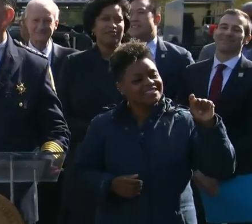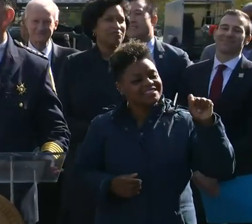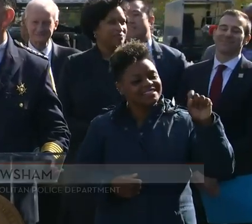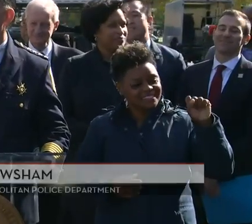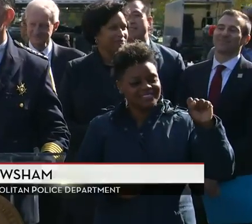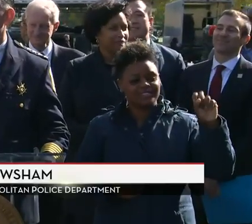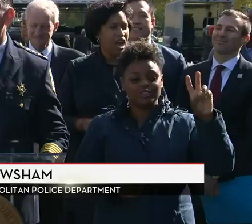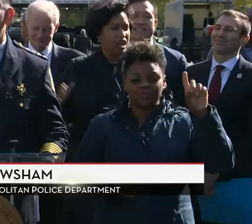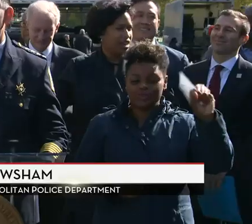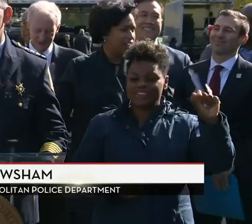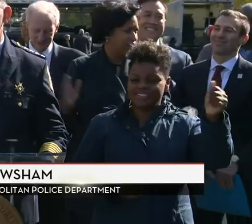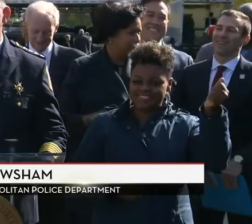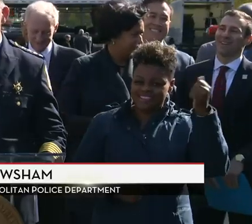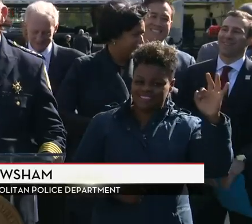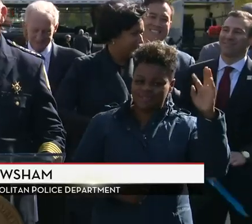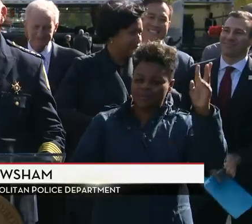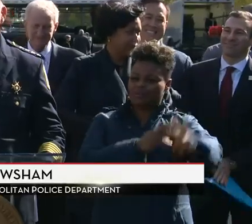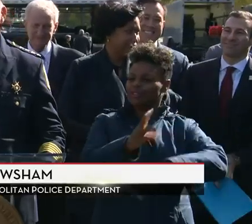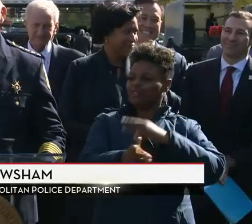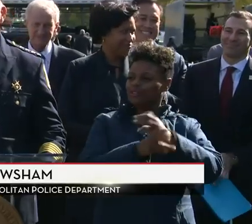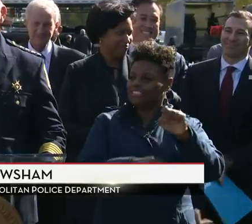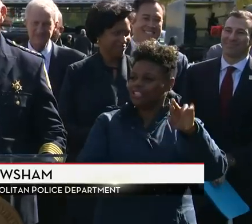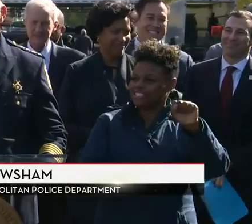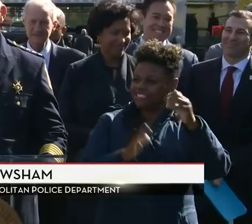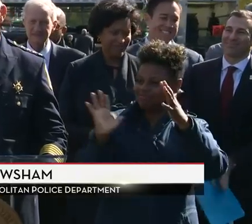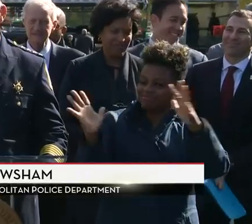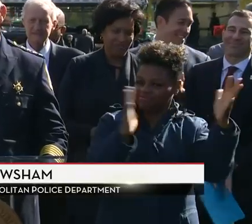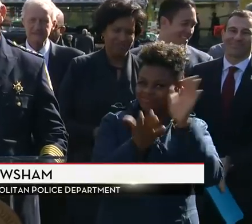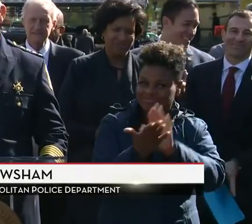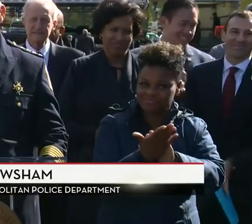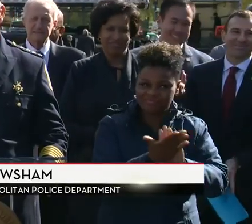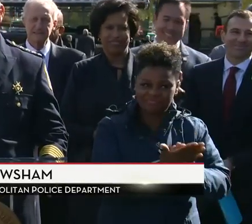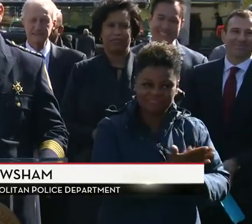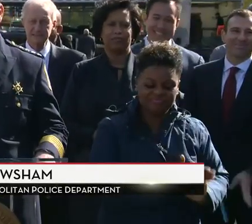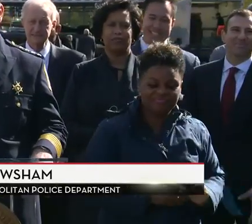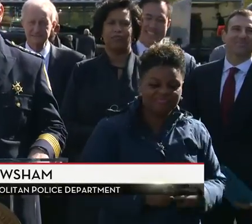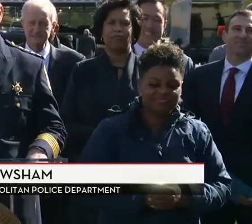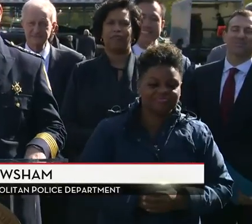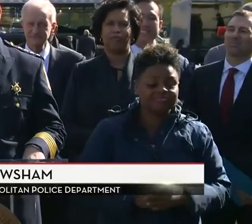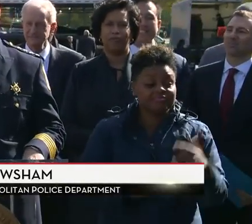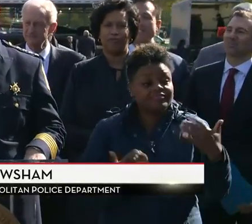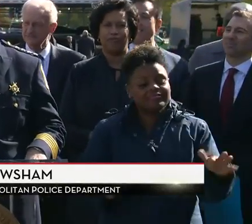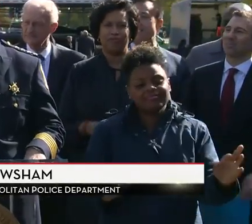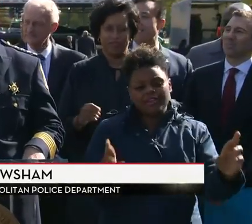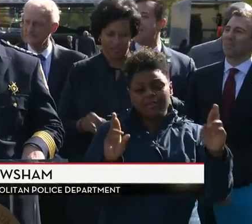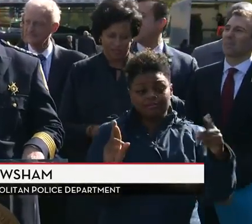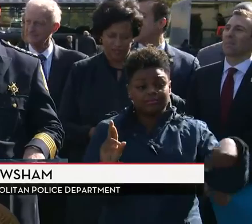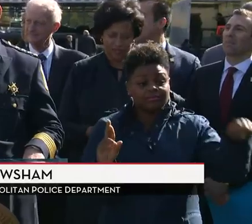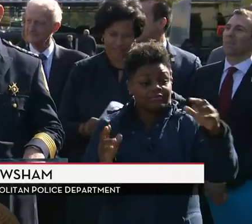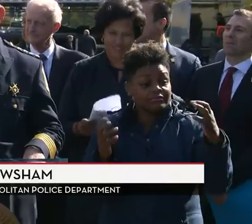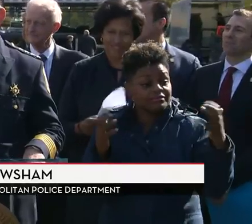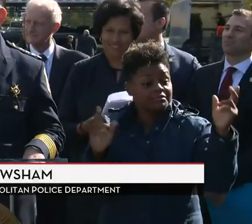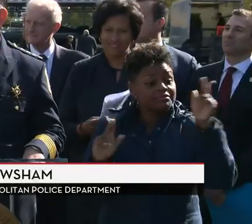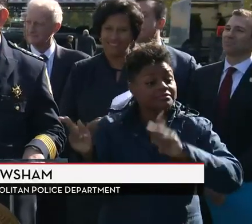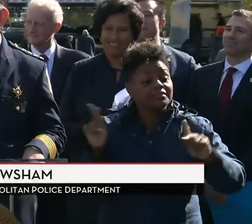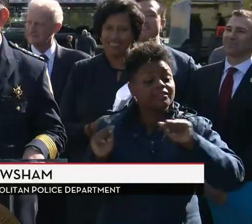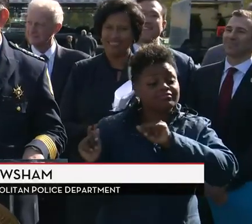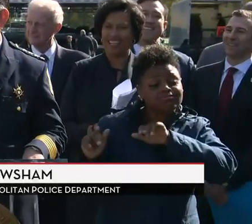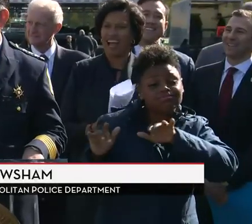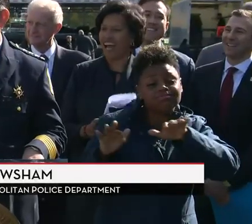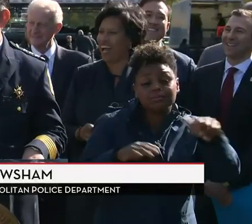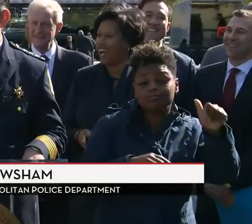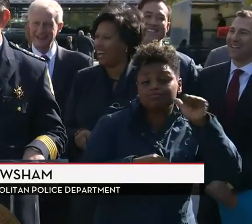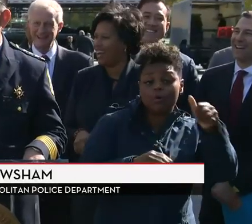2019 World Series champions. Yay! I hope that the crowds that come out tomorrow are a little bit more